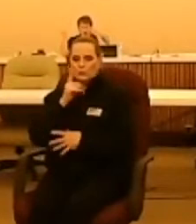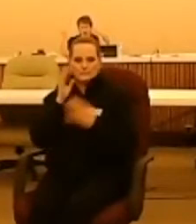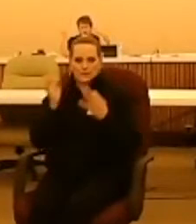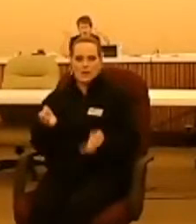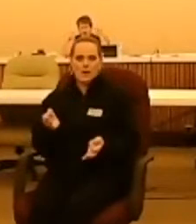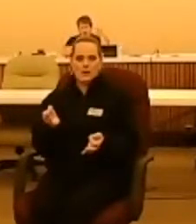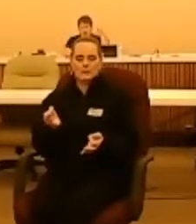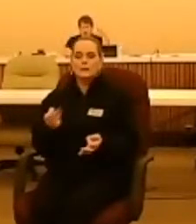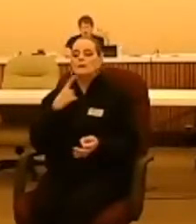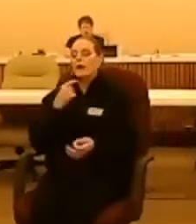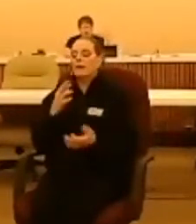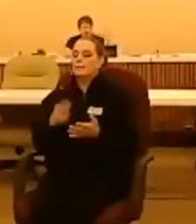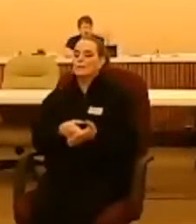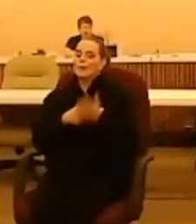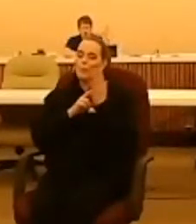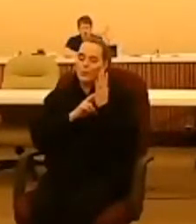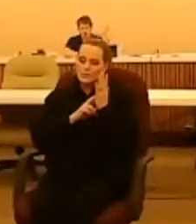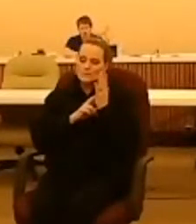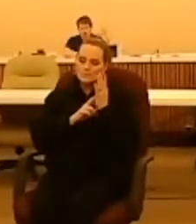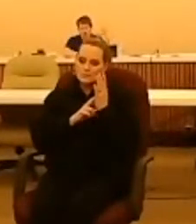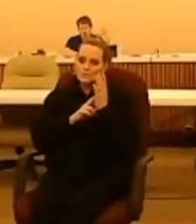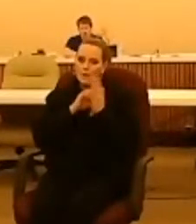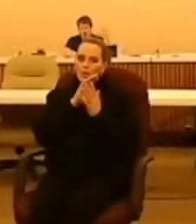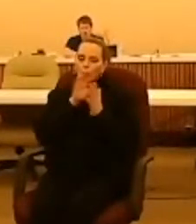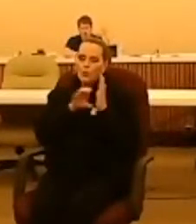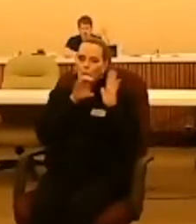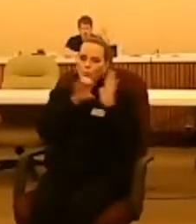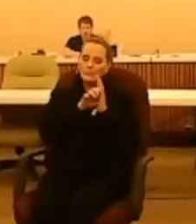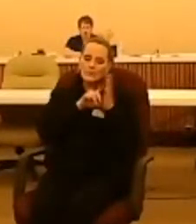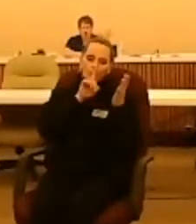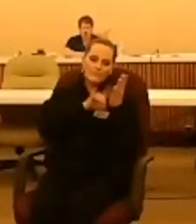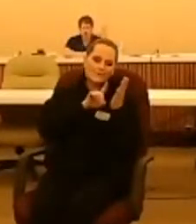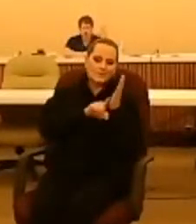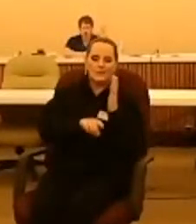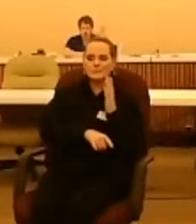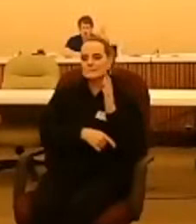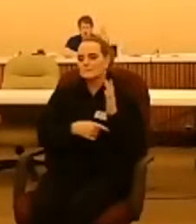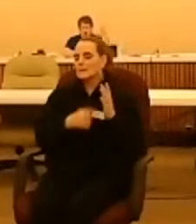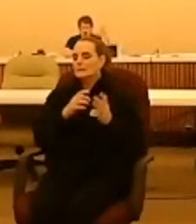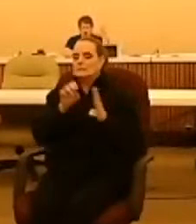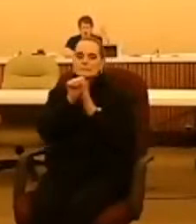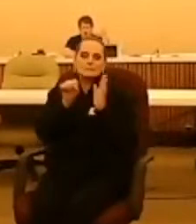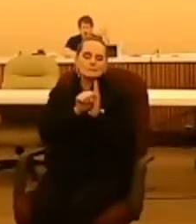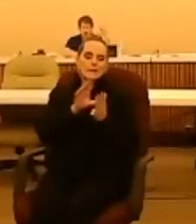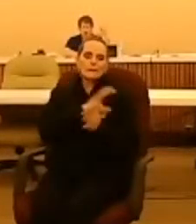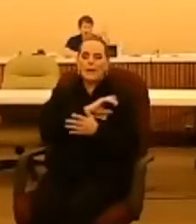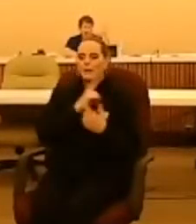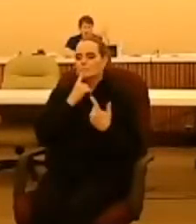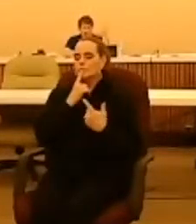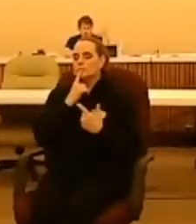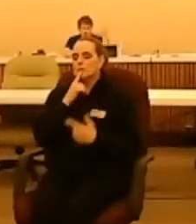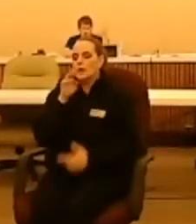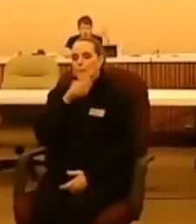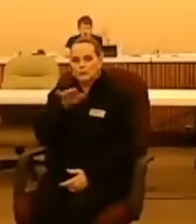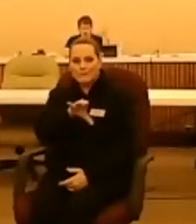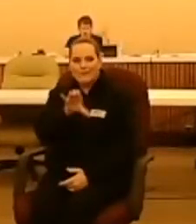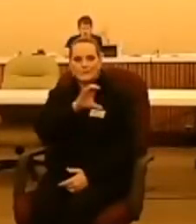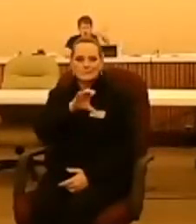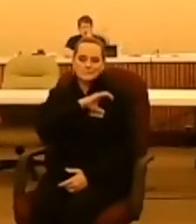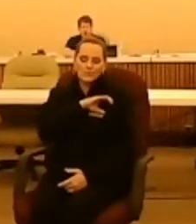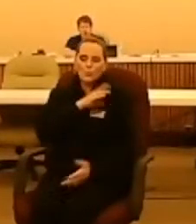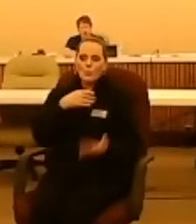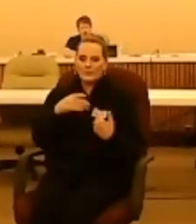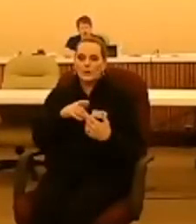Or if it requires criminal investigation, whether it's state police, Monroe County Sheriff, somebody like that who has investigatory